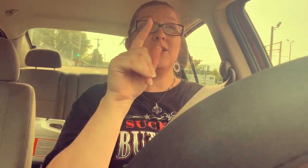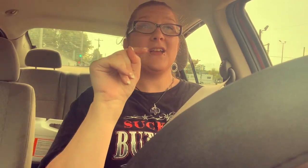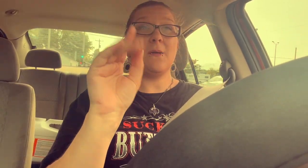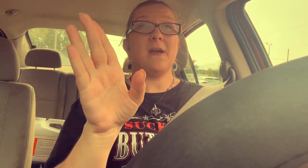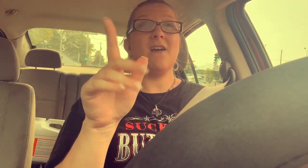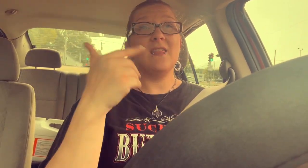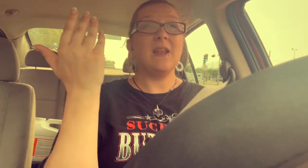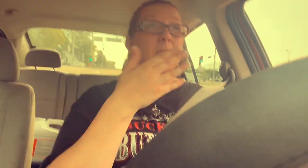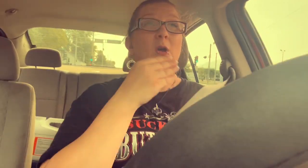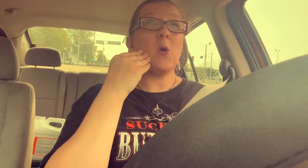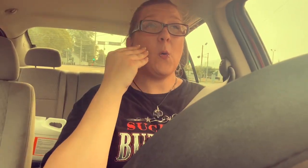talk about it and then I'm going home.